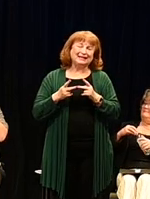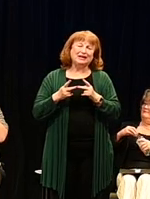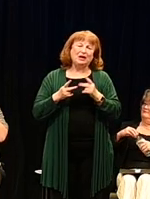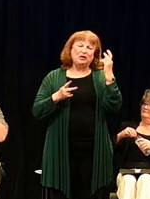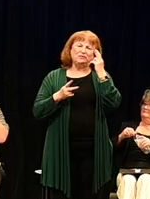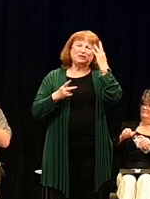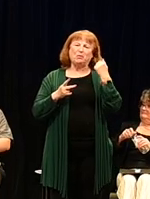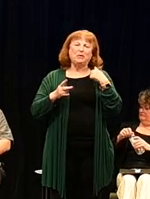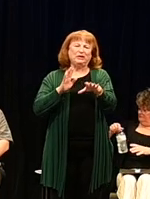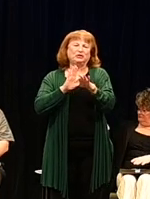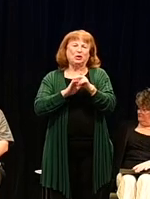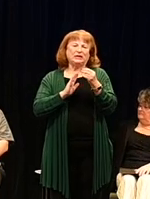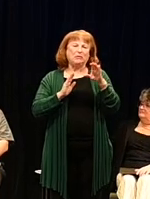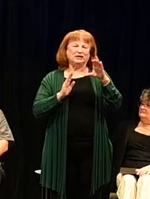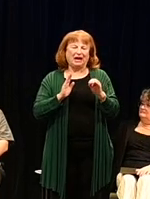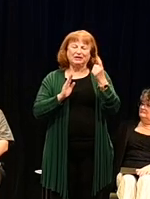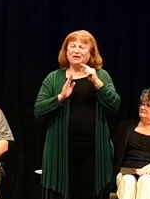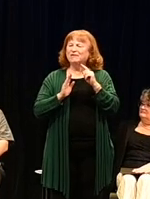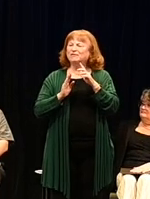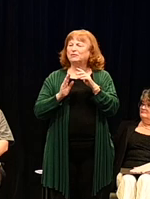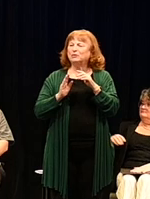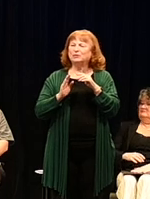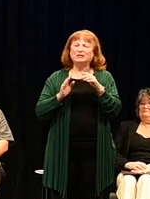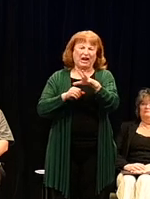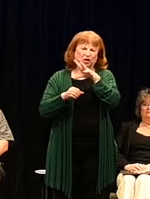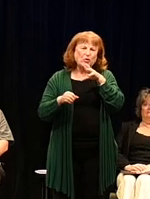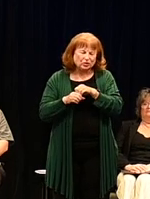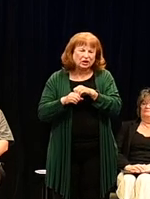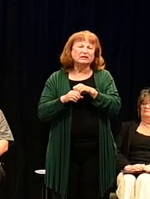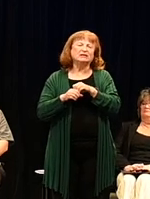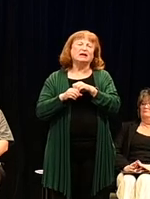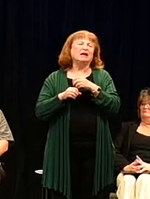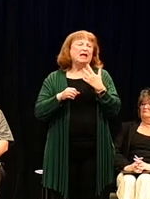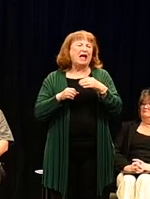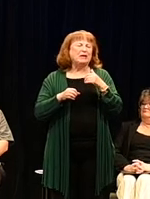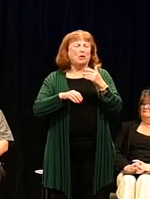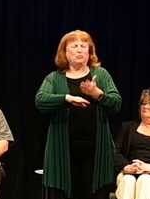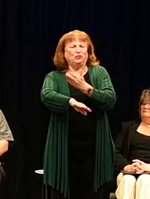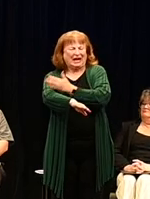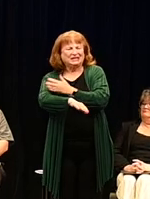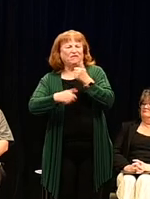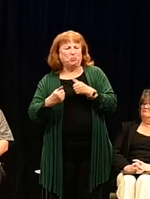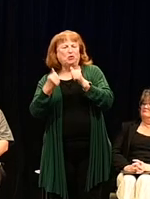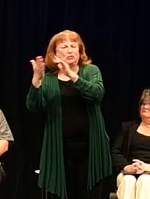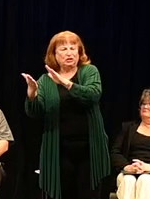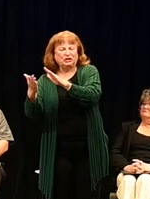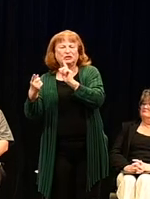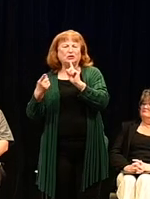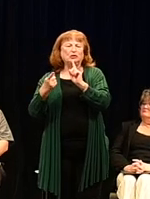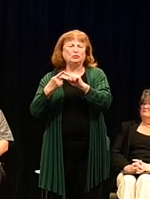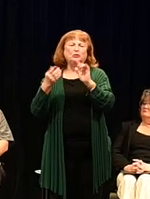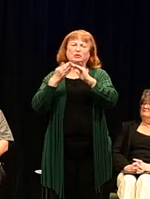we chose Howard County, for its diversity and inclusion, and for its progressive approaches